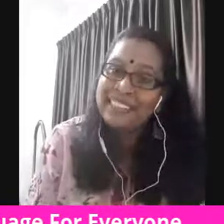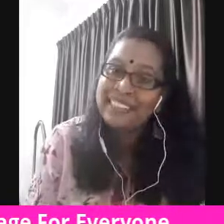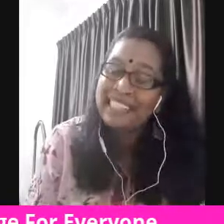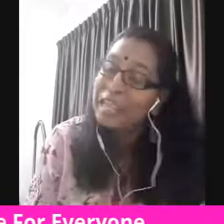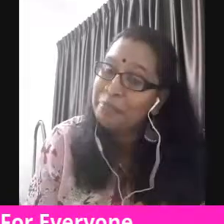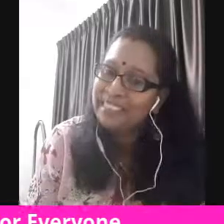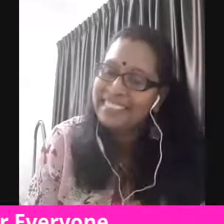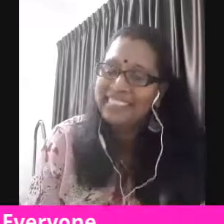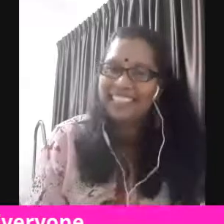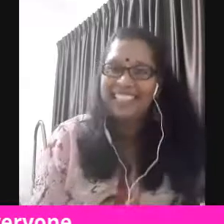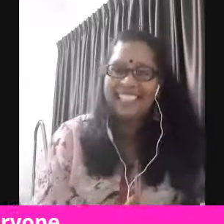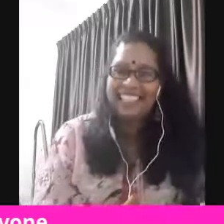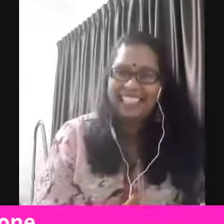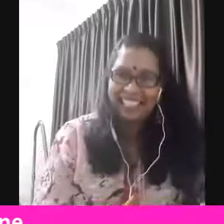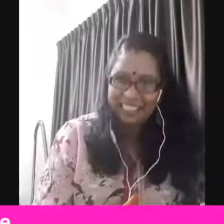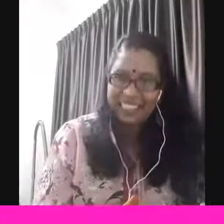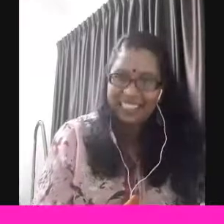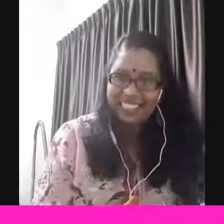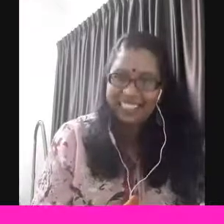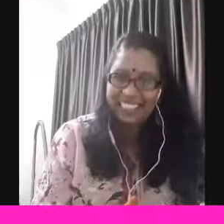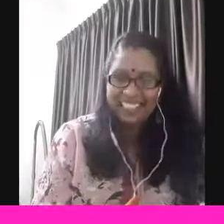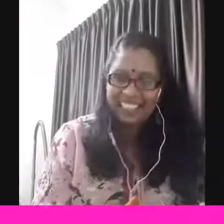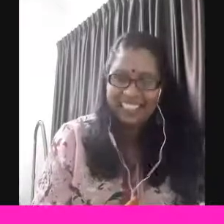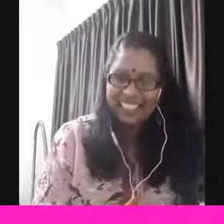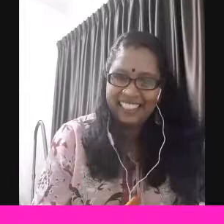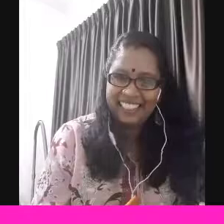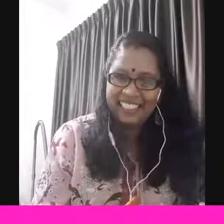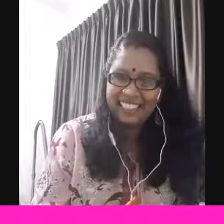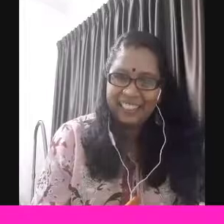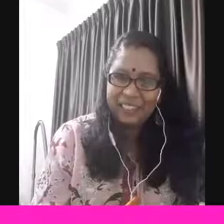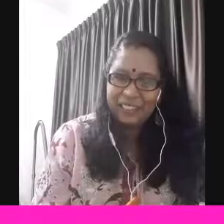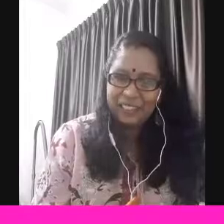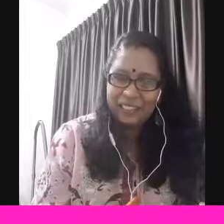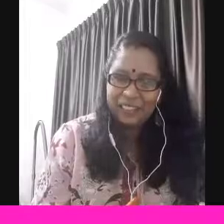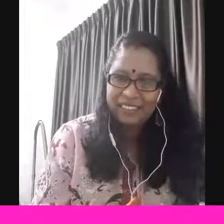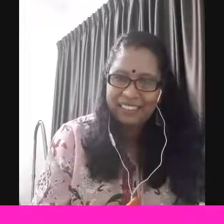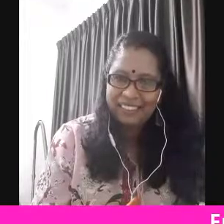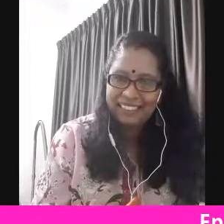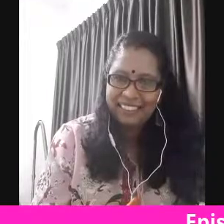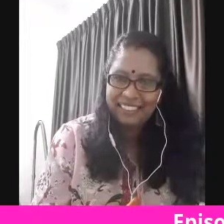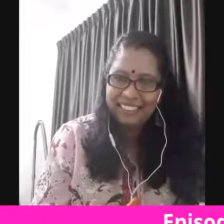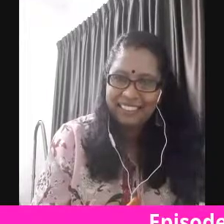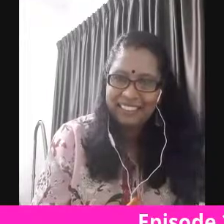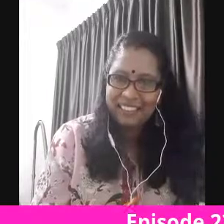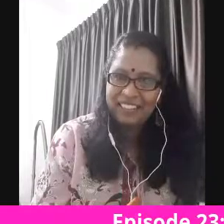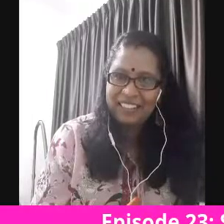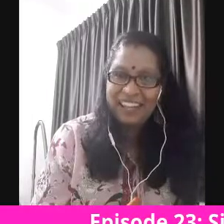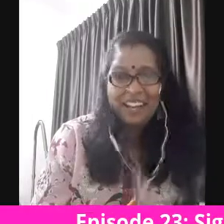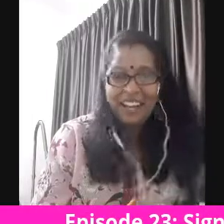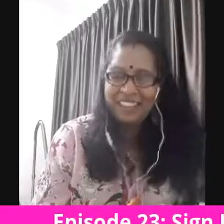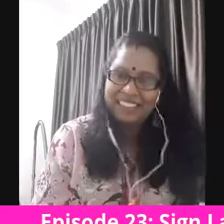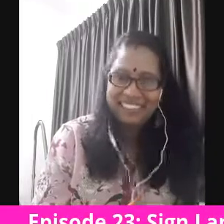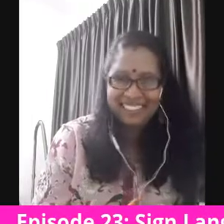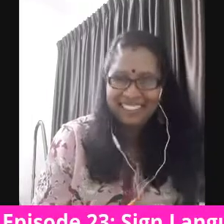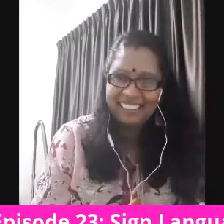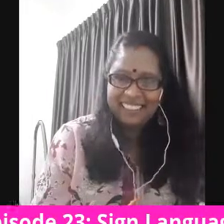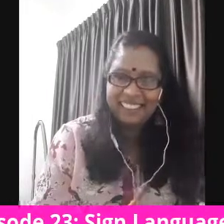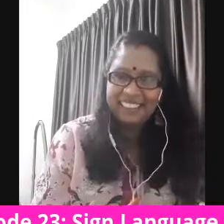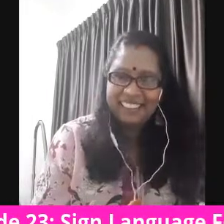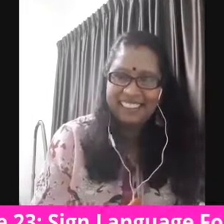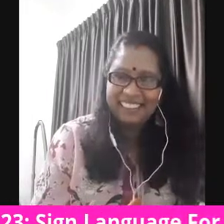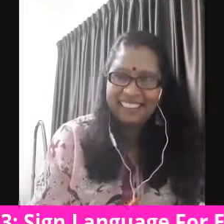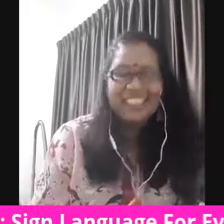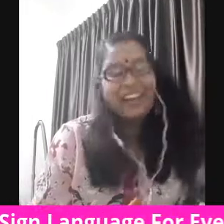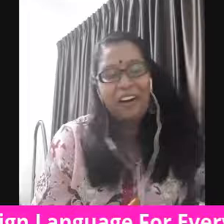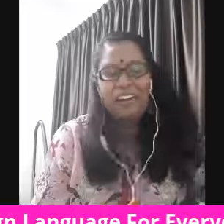numbers? Numbers. okay. Number I don't know, but I did watch your video. Let's do it a